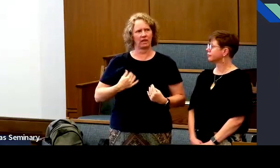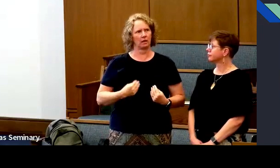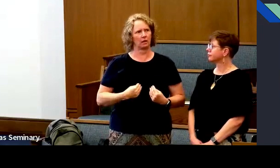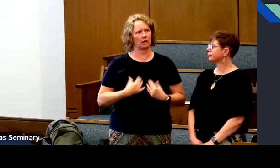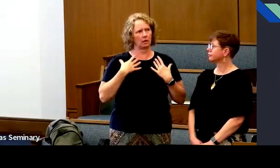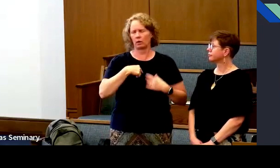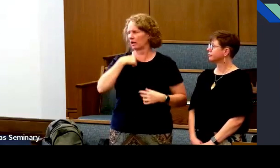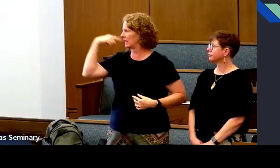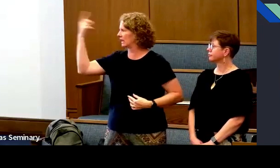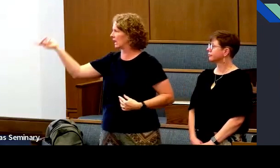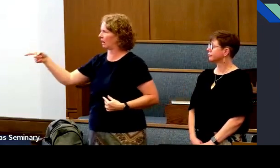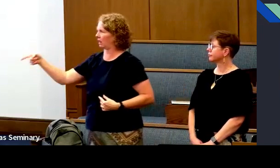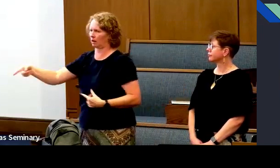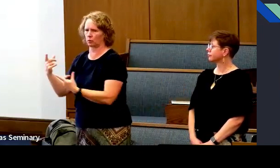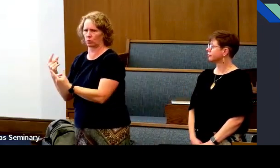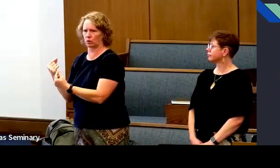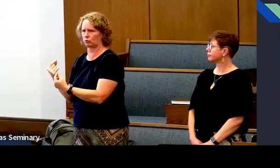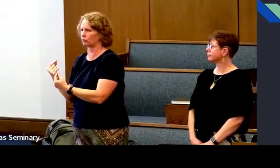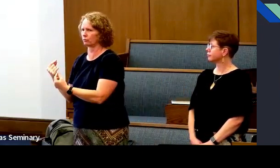authority.